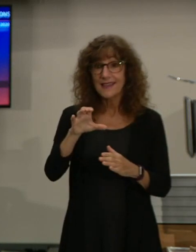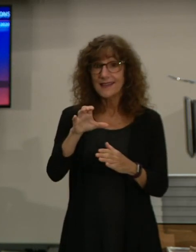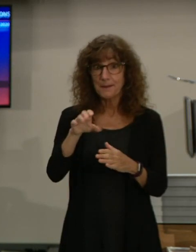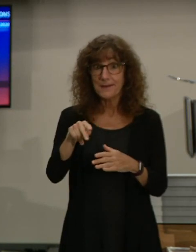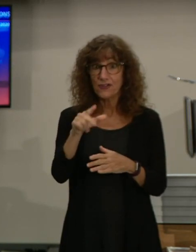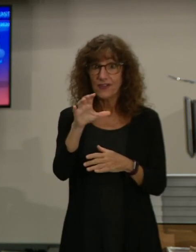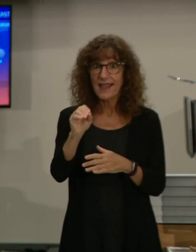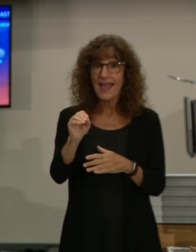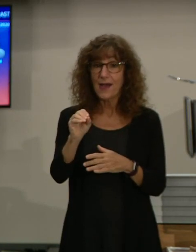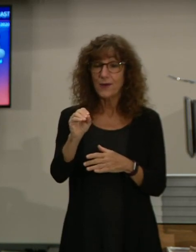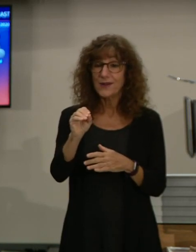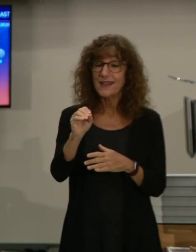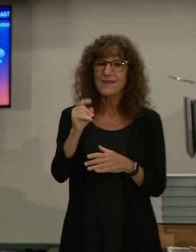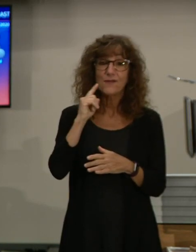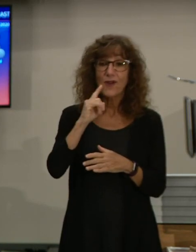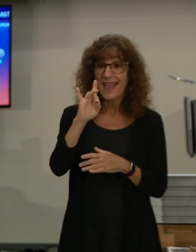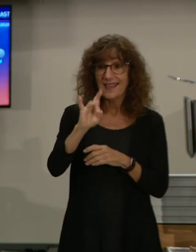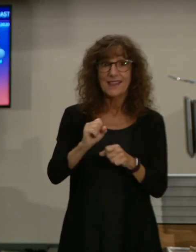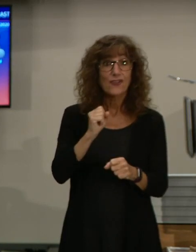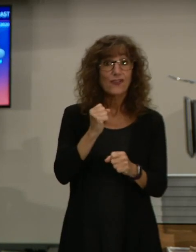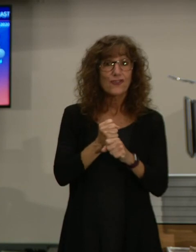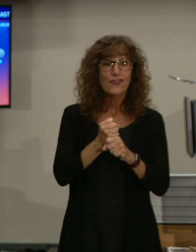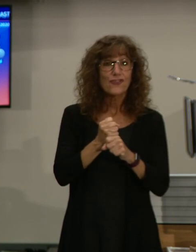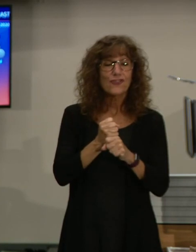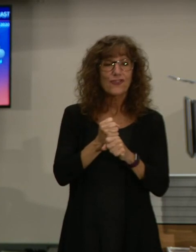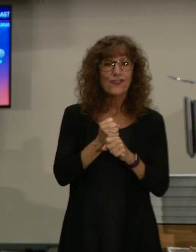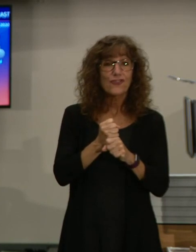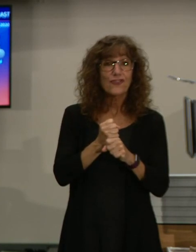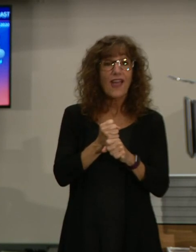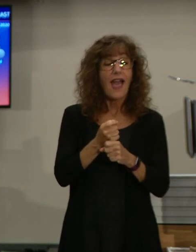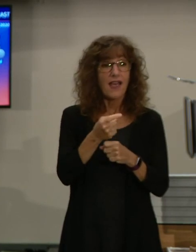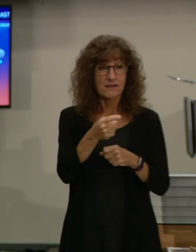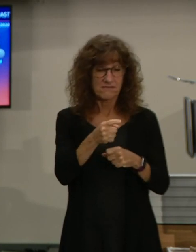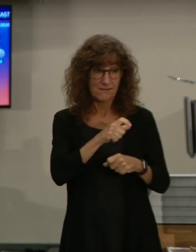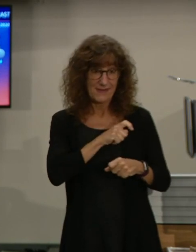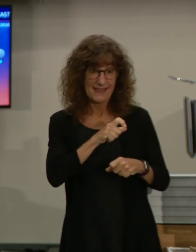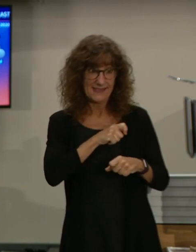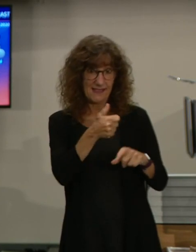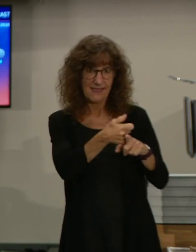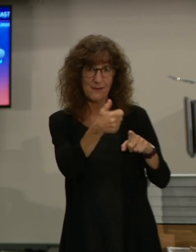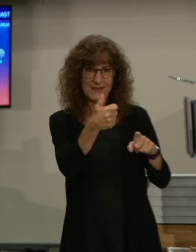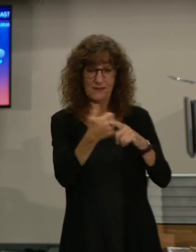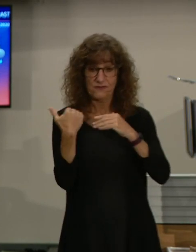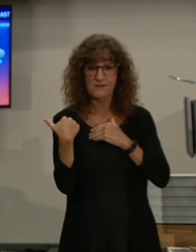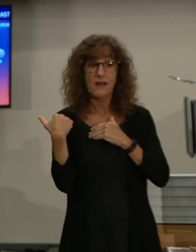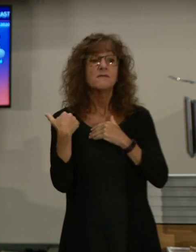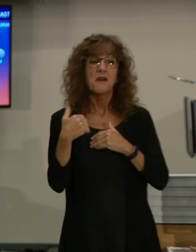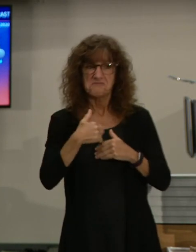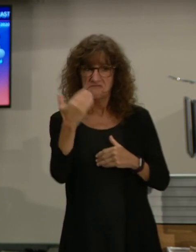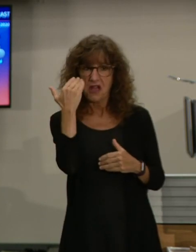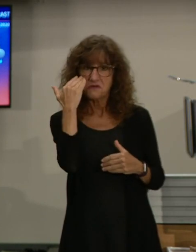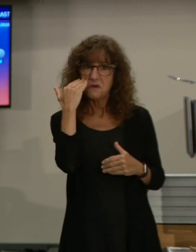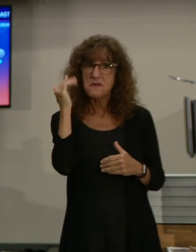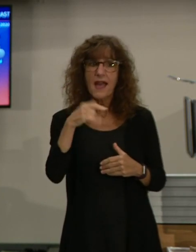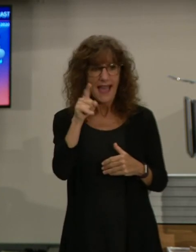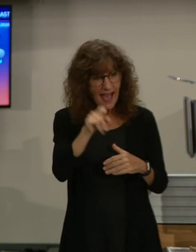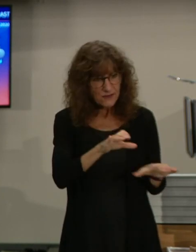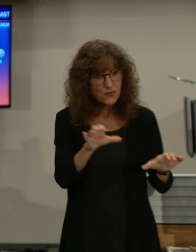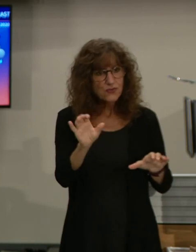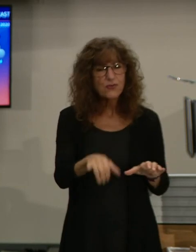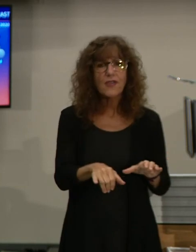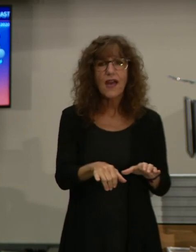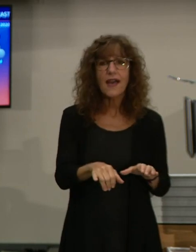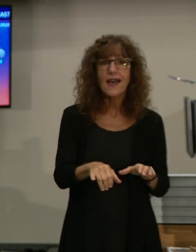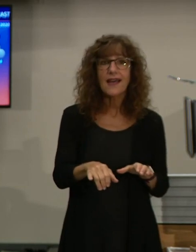for 8 years, and holding officers accountable is something that I am not unfamiliar with. We've had to do it. And